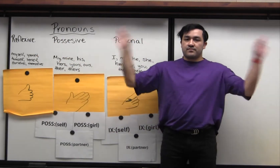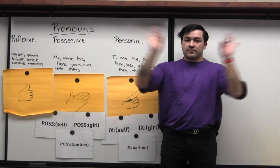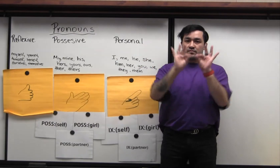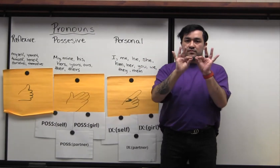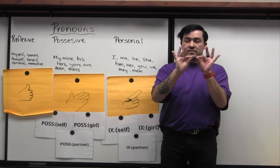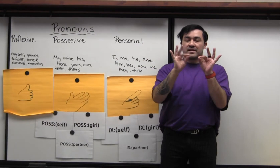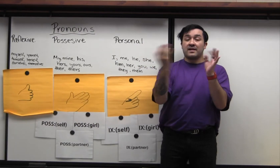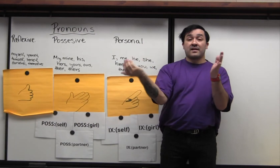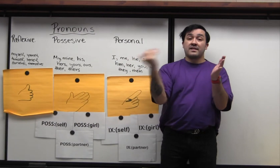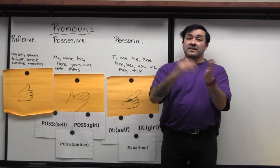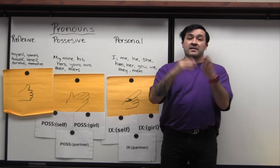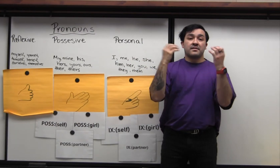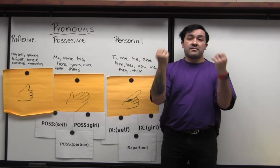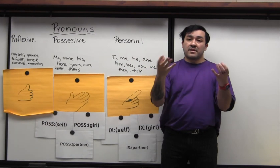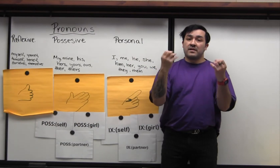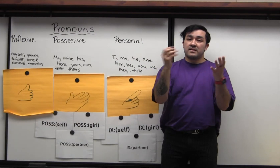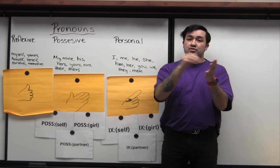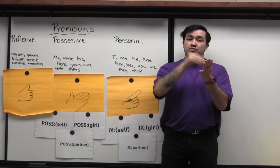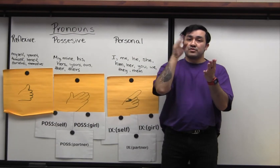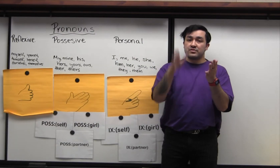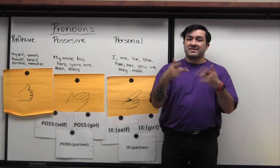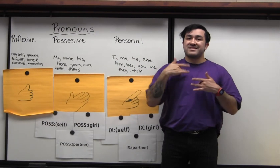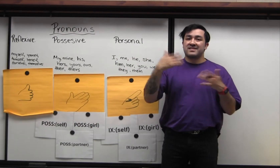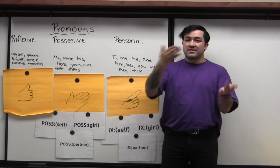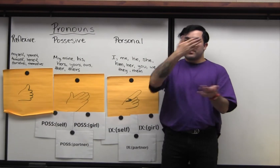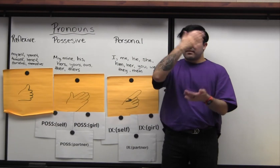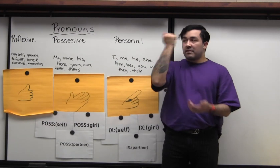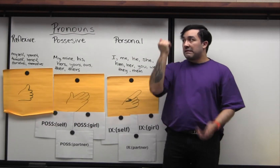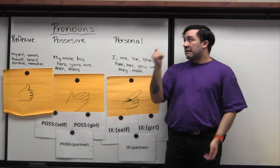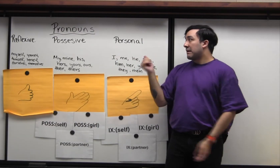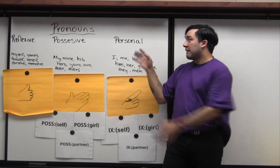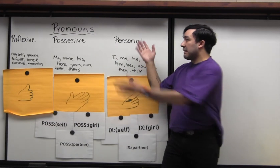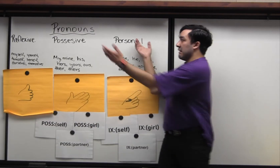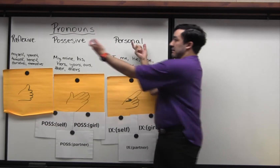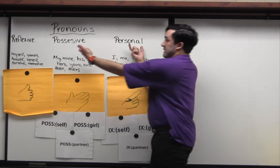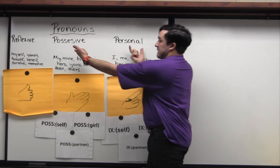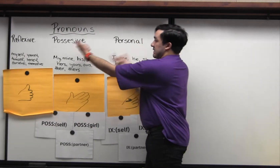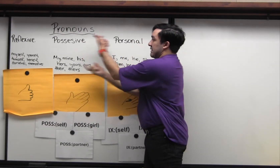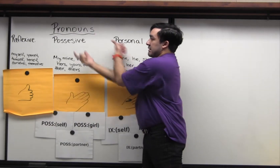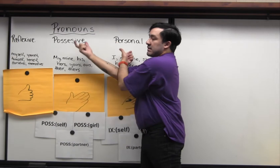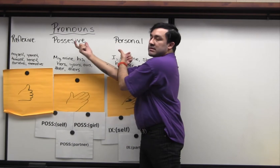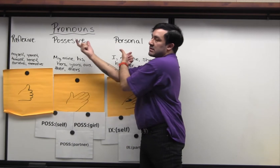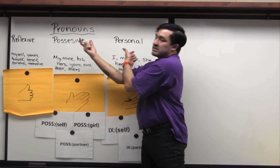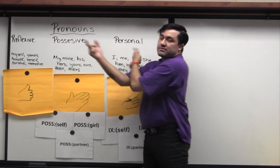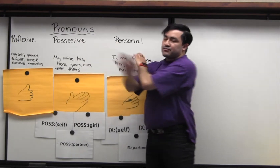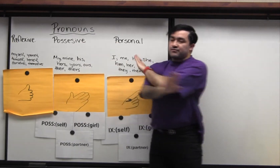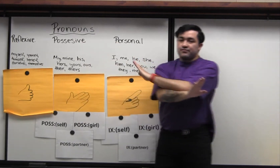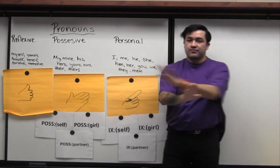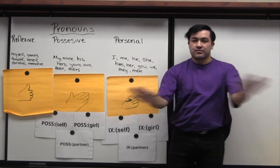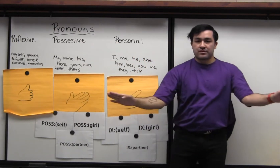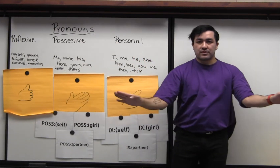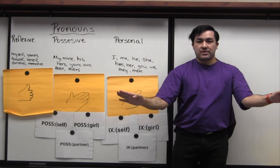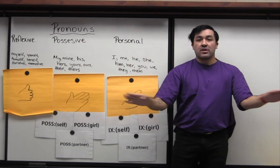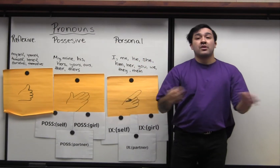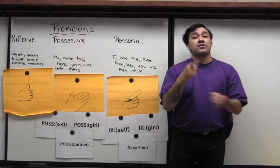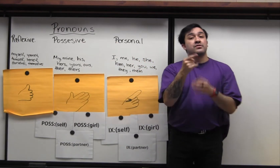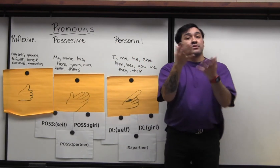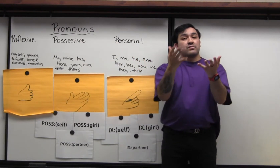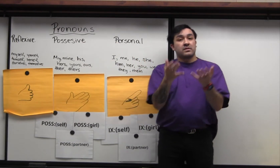pronouns. Specifically, personal pronouns and possessive pronouns, the fact that many students get these mixed up and try to use the opposite hand shape.